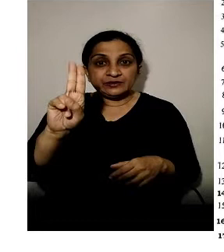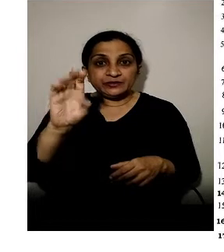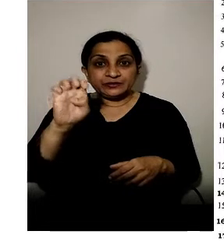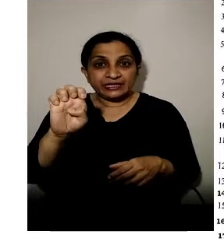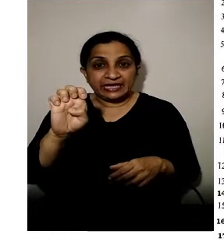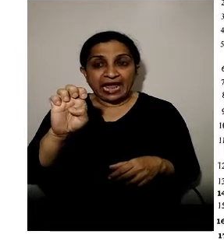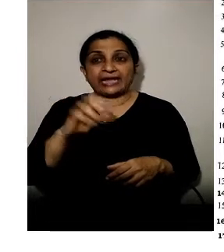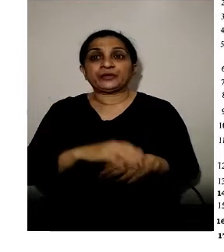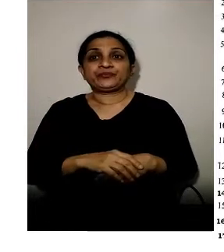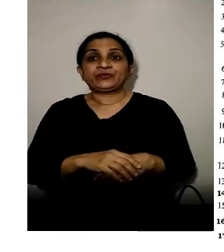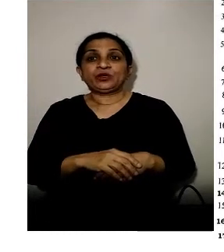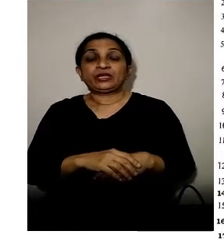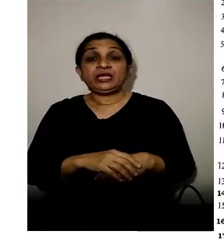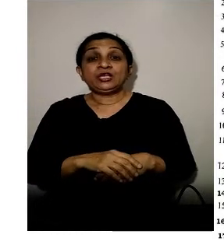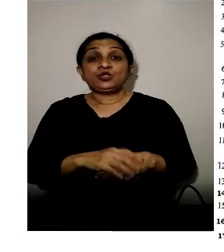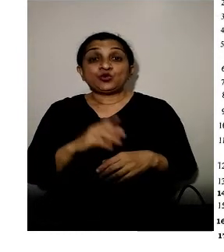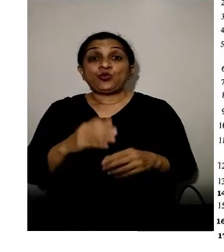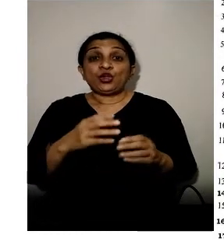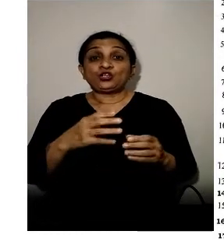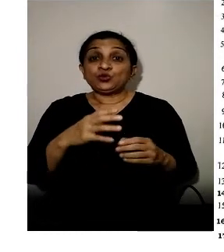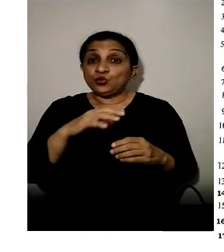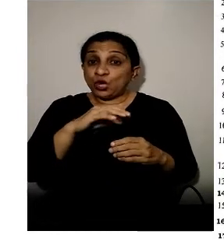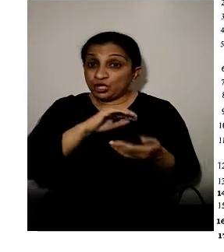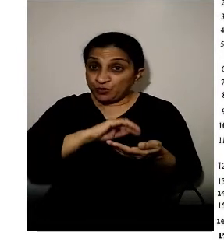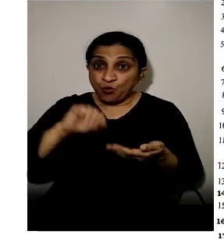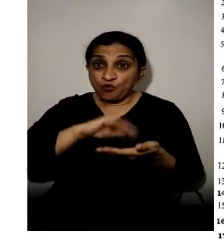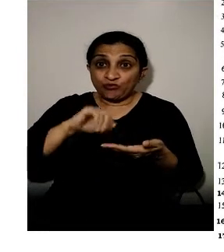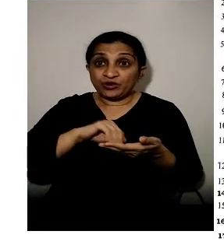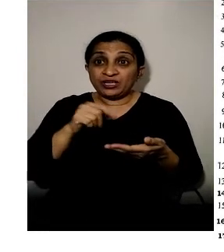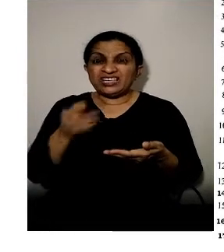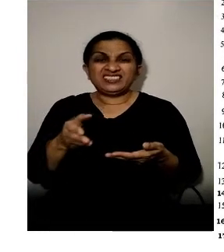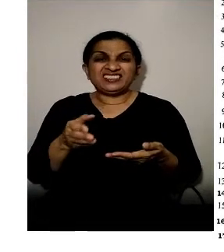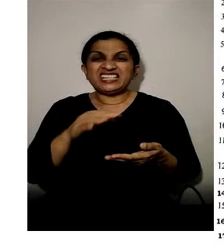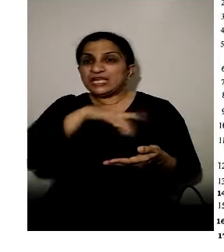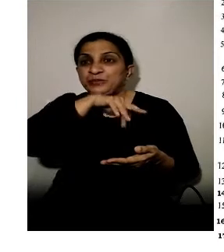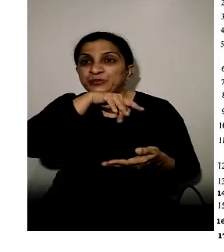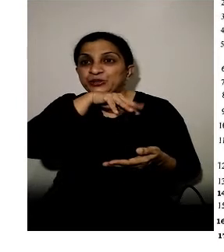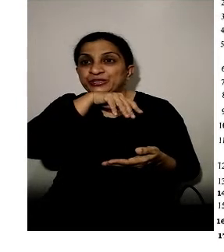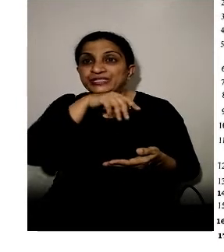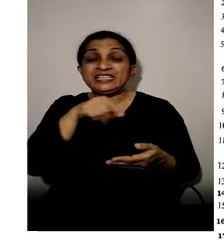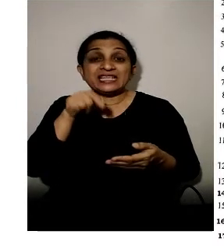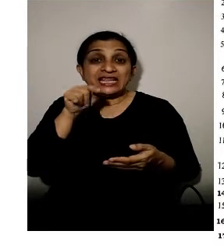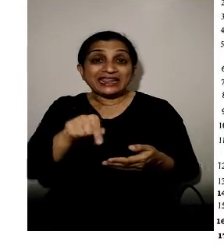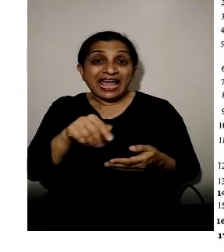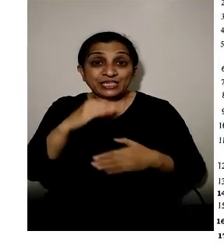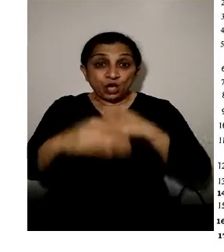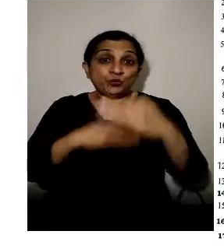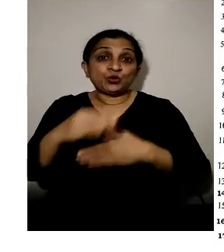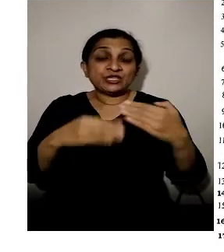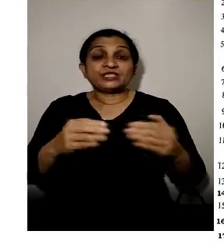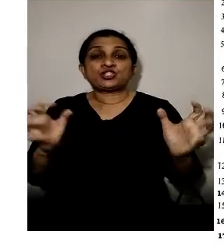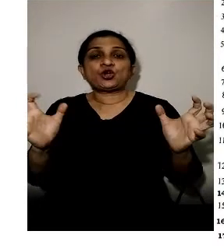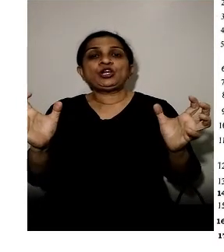gang okay so to remove the impurities that